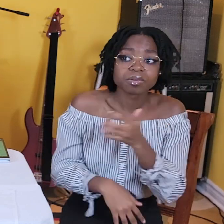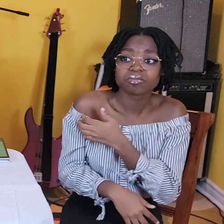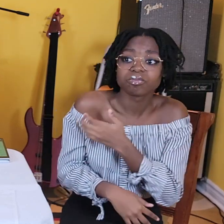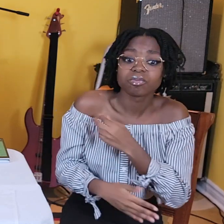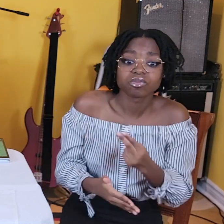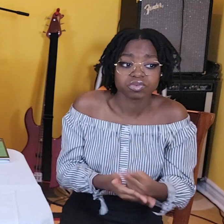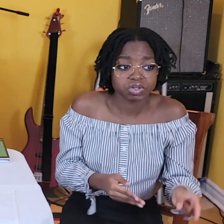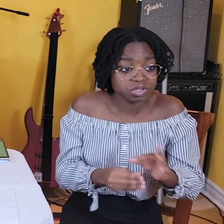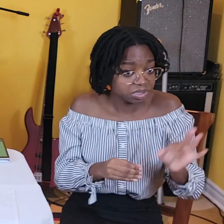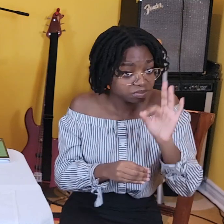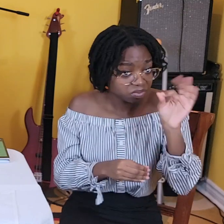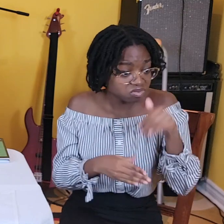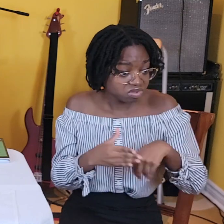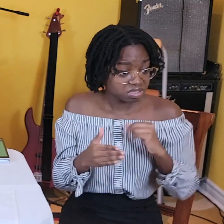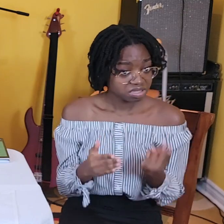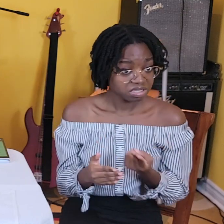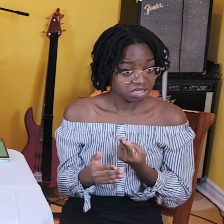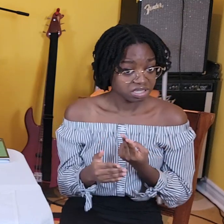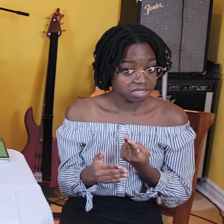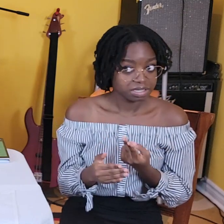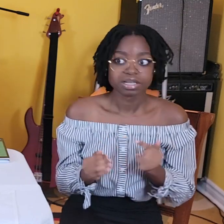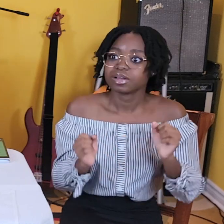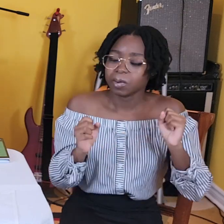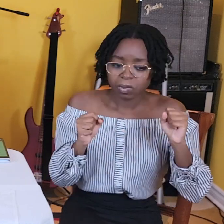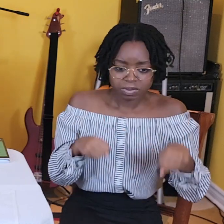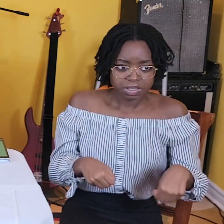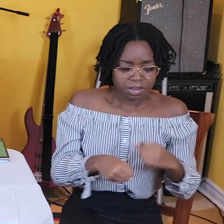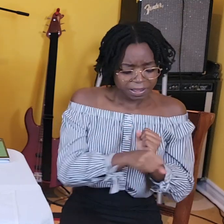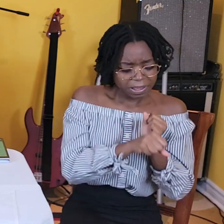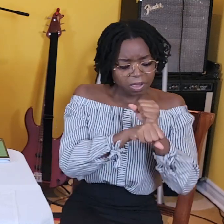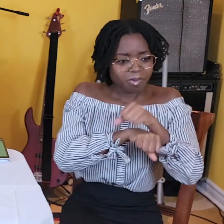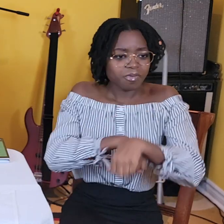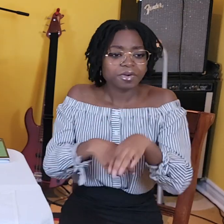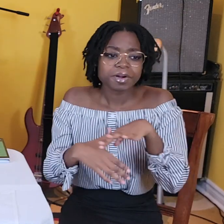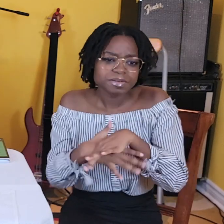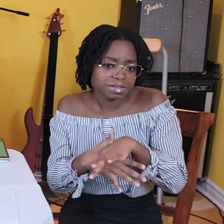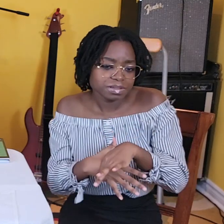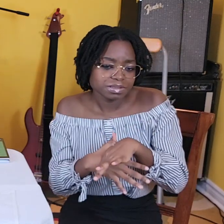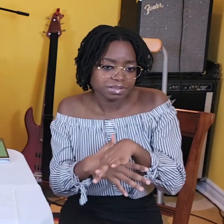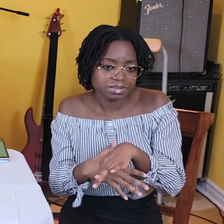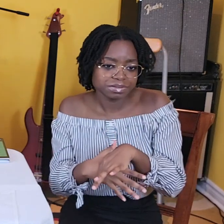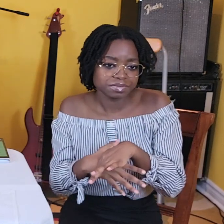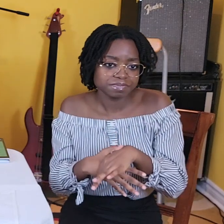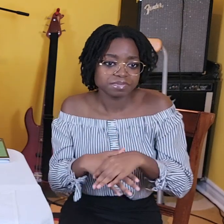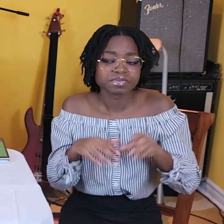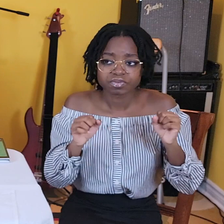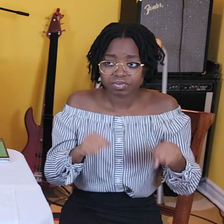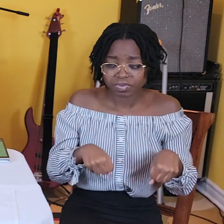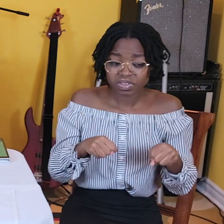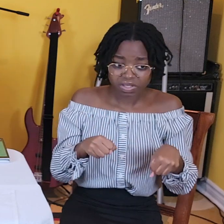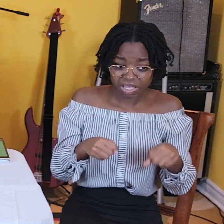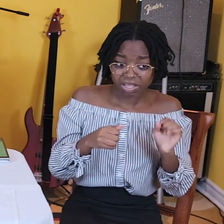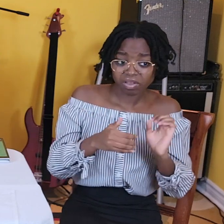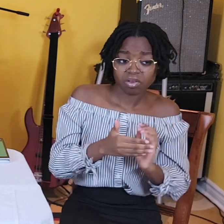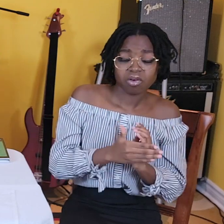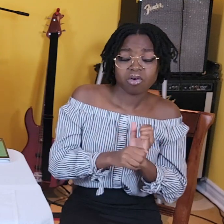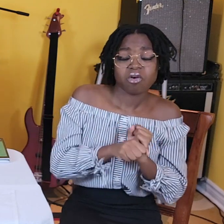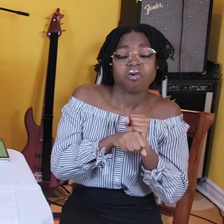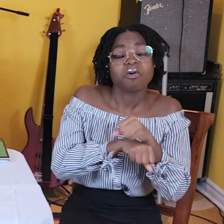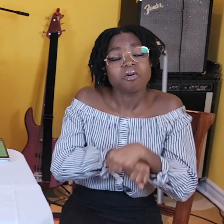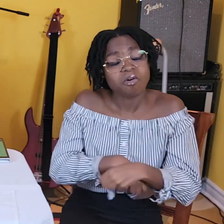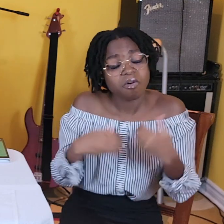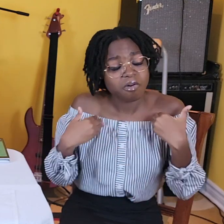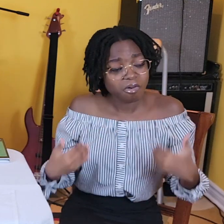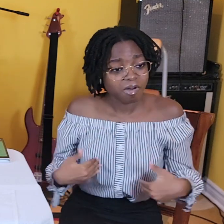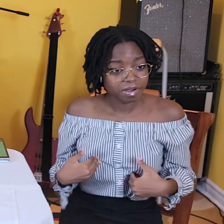us, we will be able to overcome the flesh. We will be able to overcome the body. So let us reflect a little